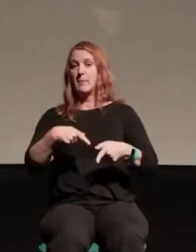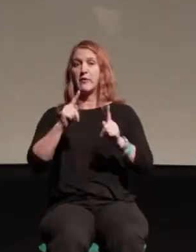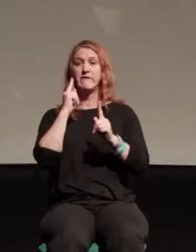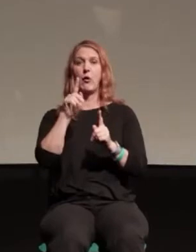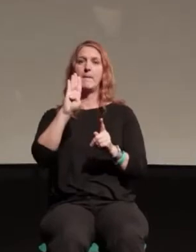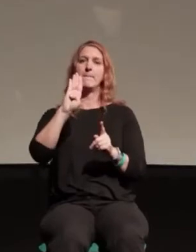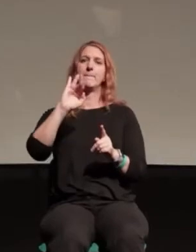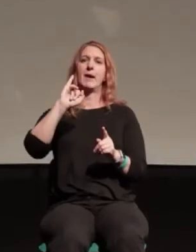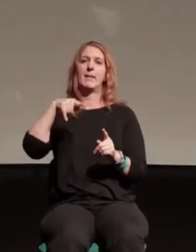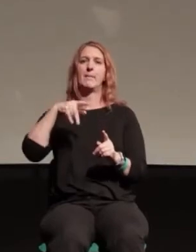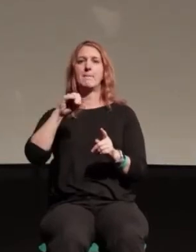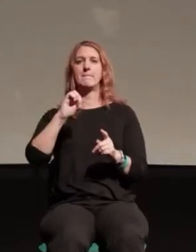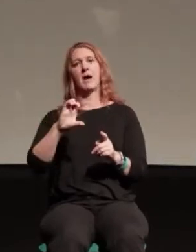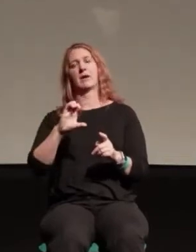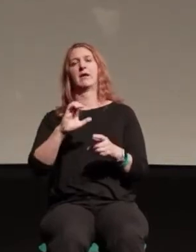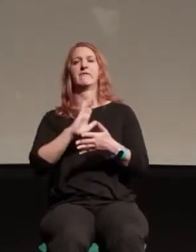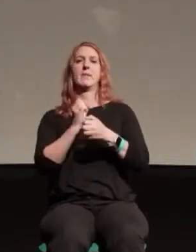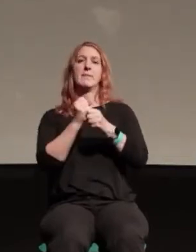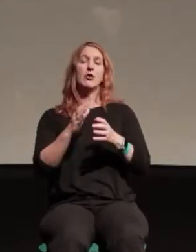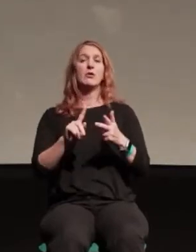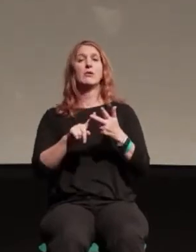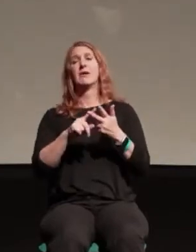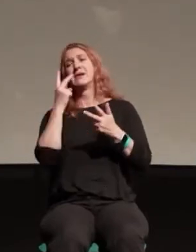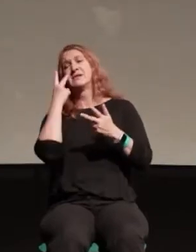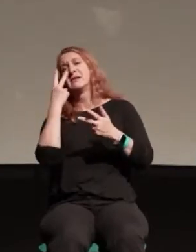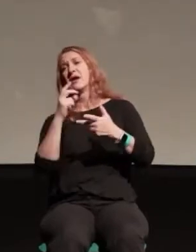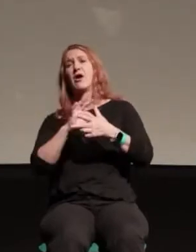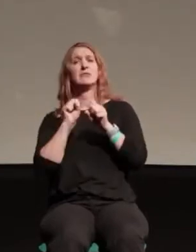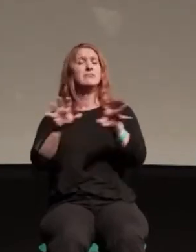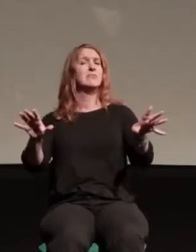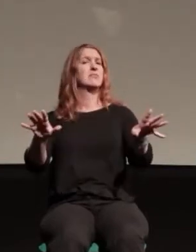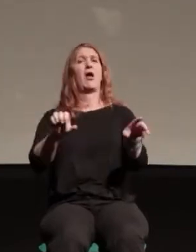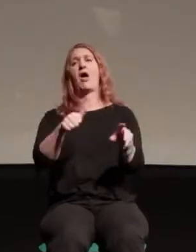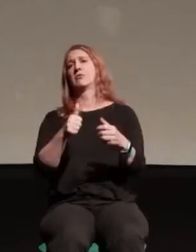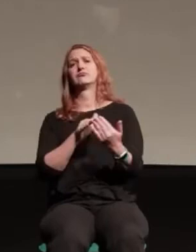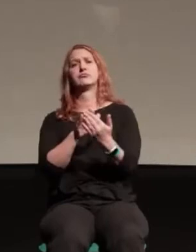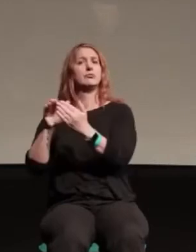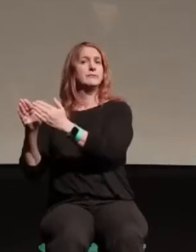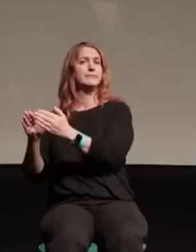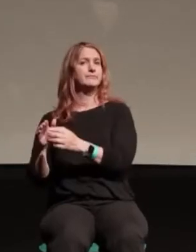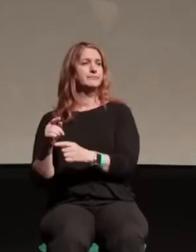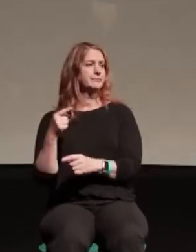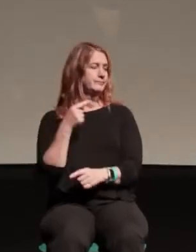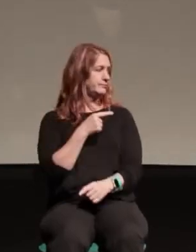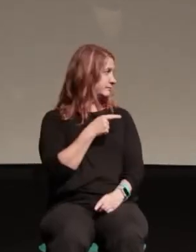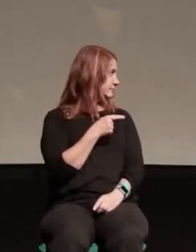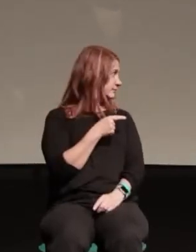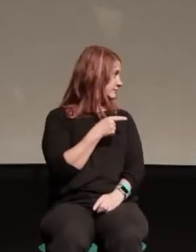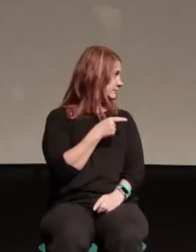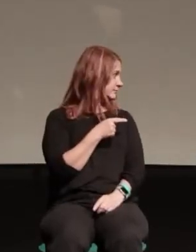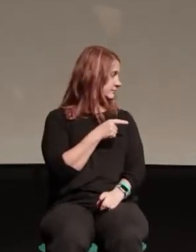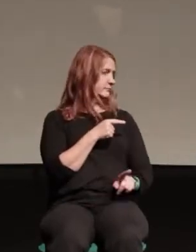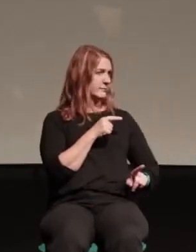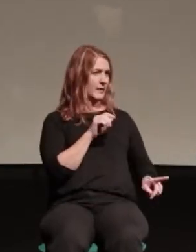makers, and, you know, and see that how else we can get content out there. Yeah. I'm